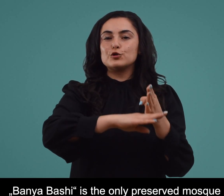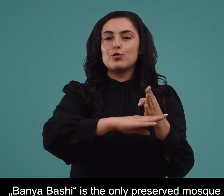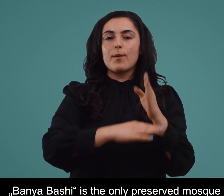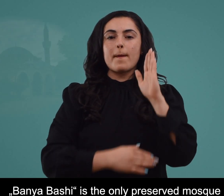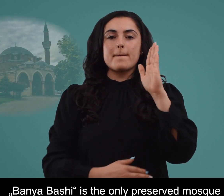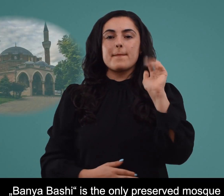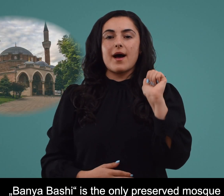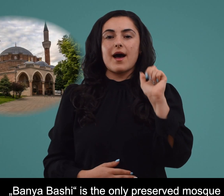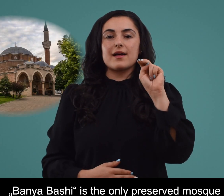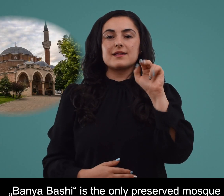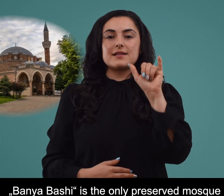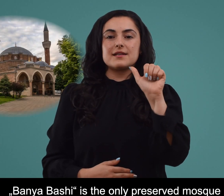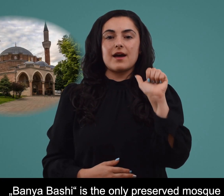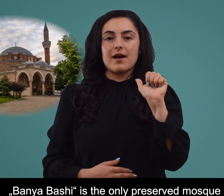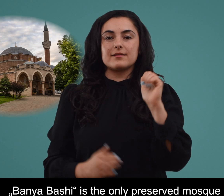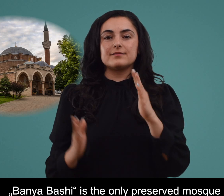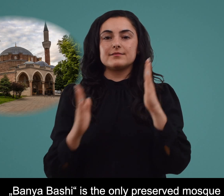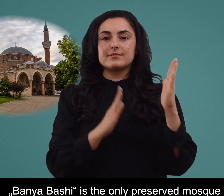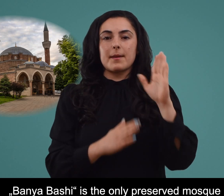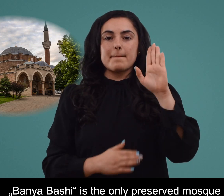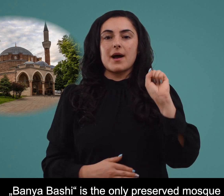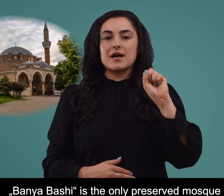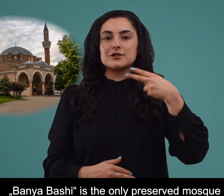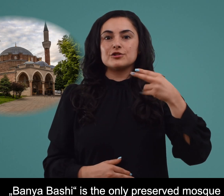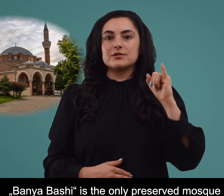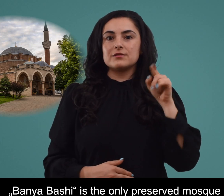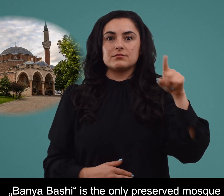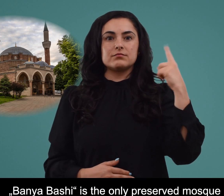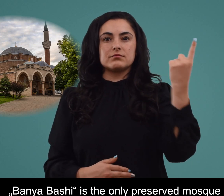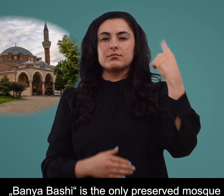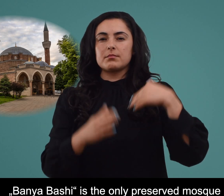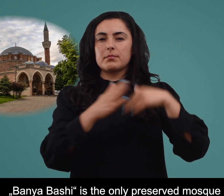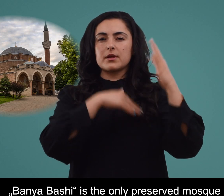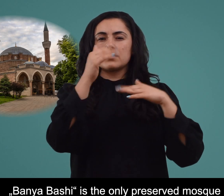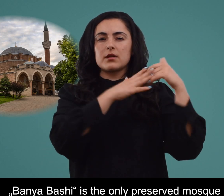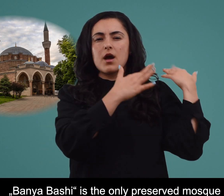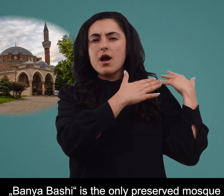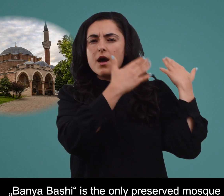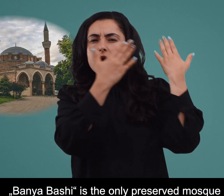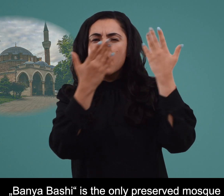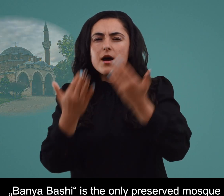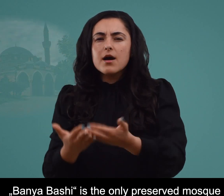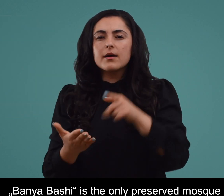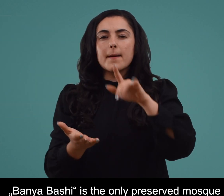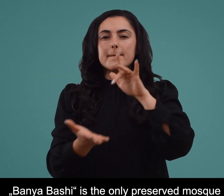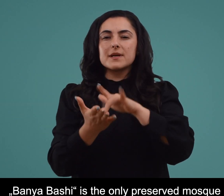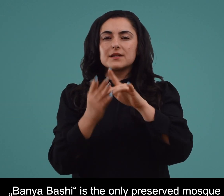Banya Bashi is the only preserved mosque in the city from the Middle Ages that is still